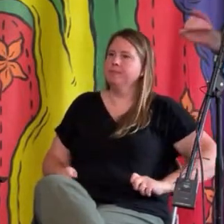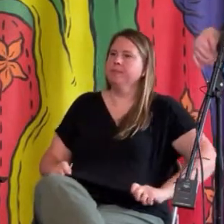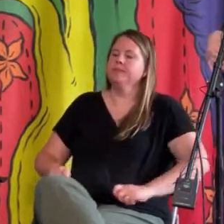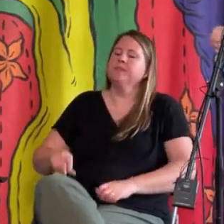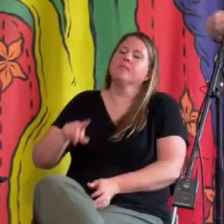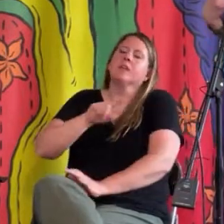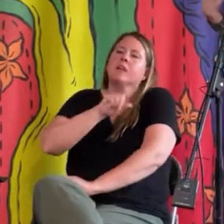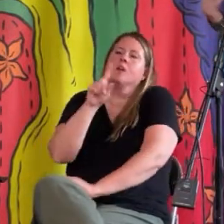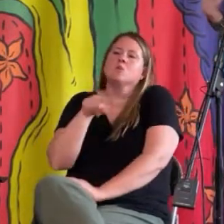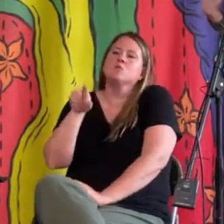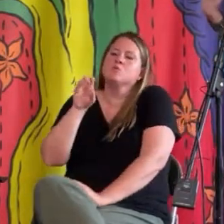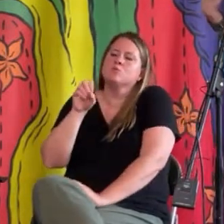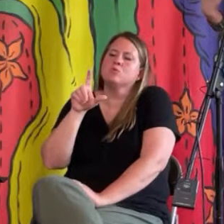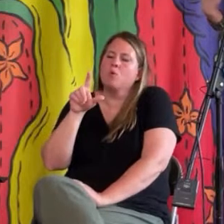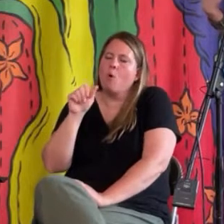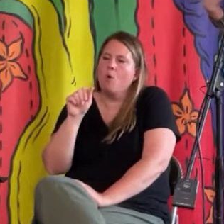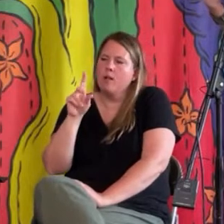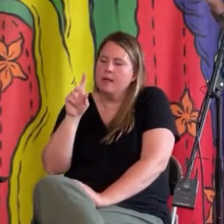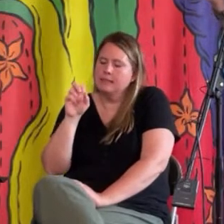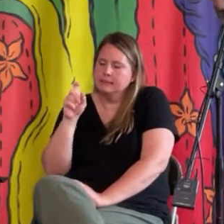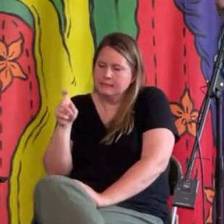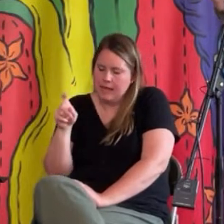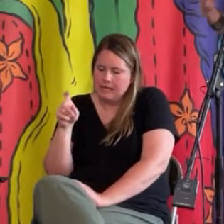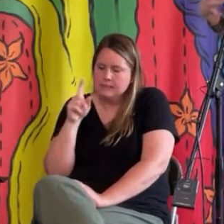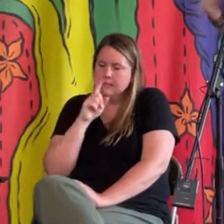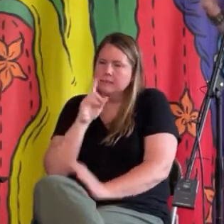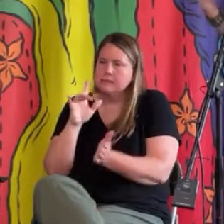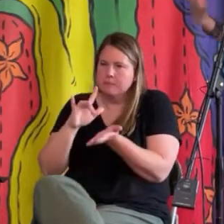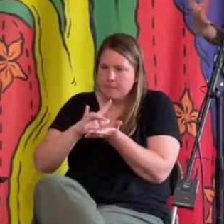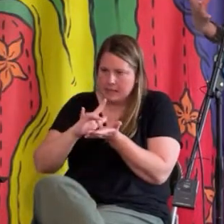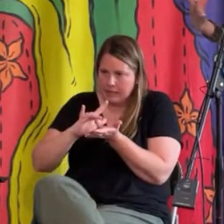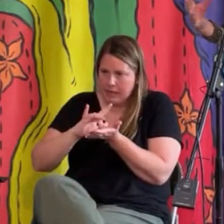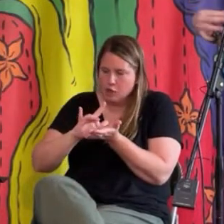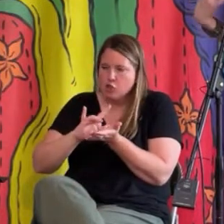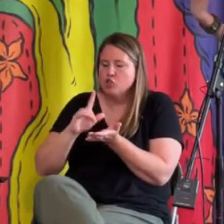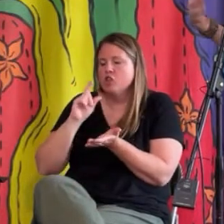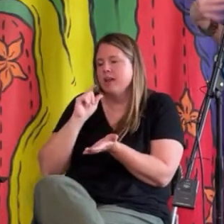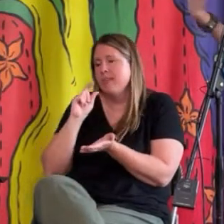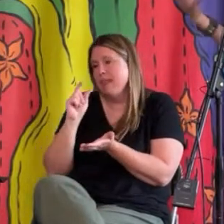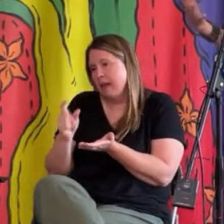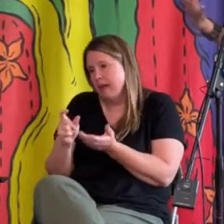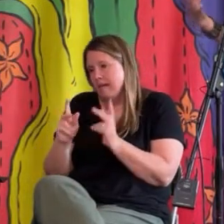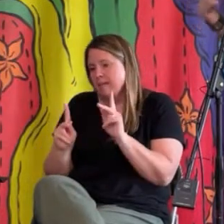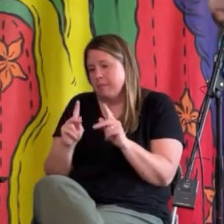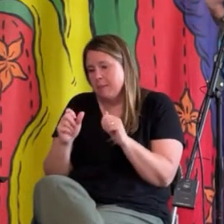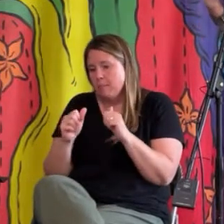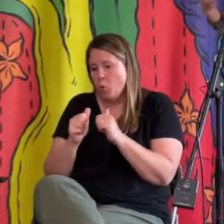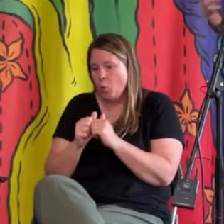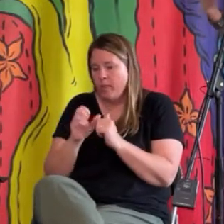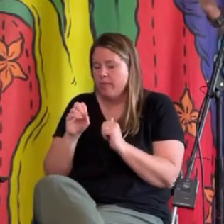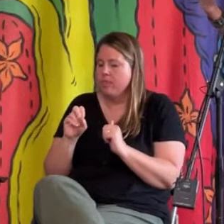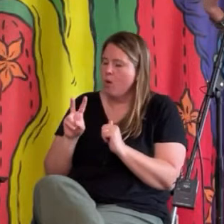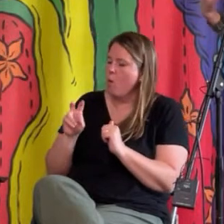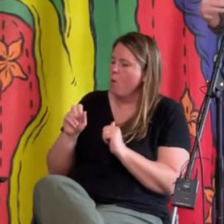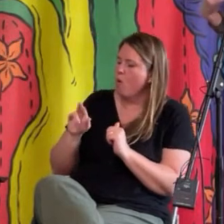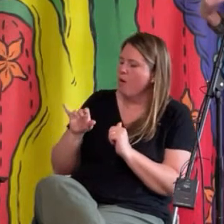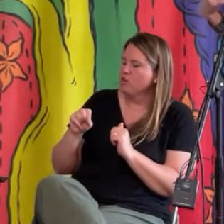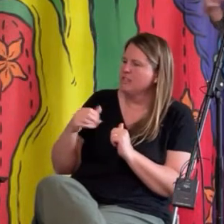Zoladex is a medication that they give to people with ovaries who have